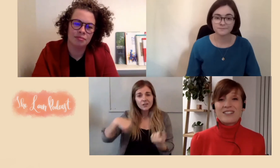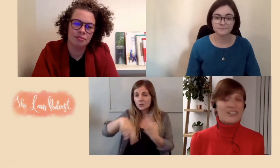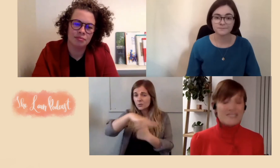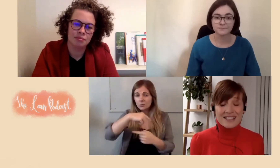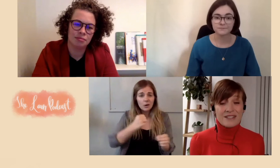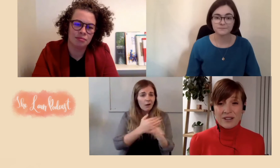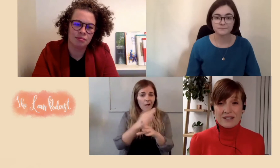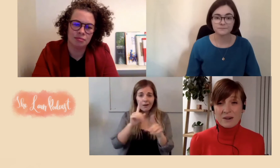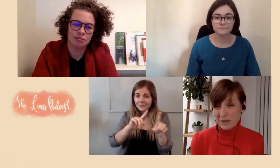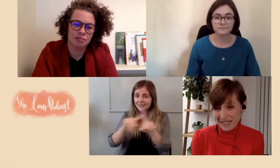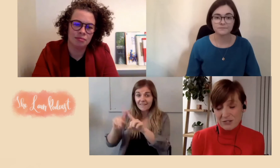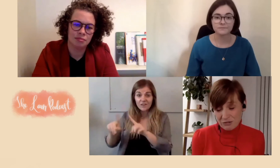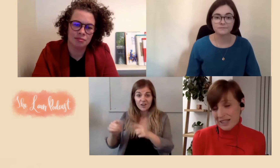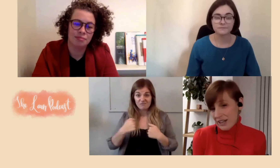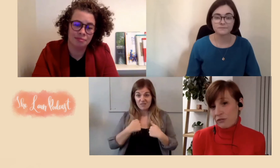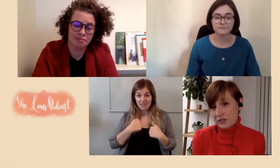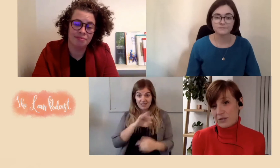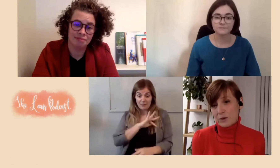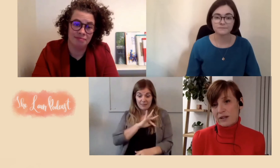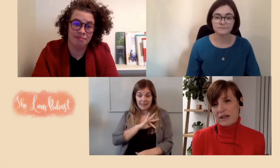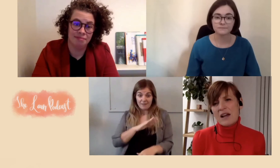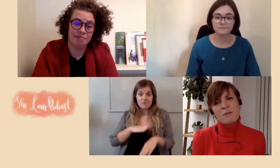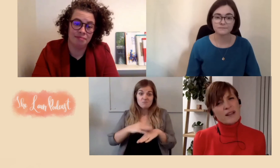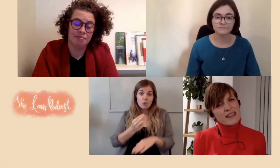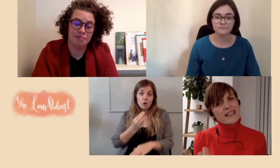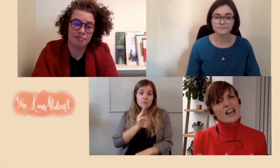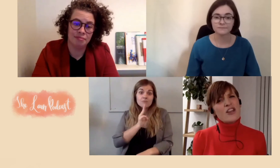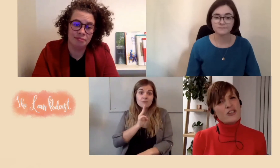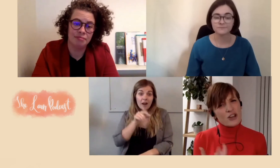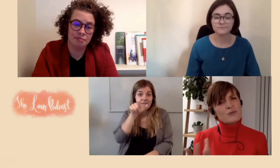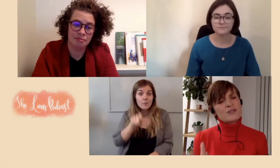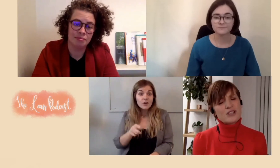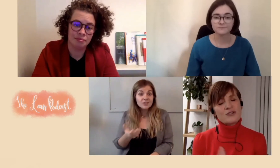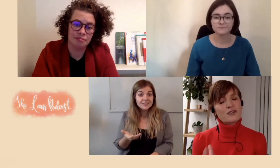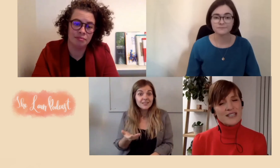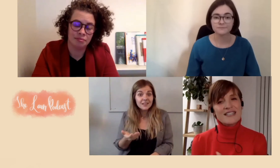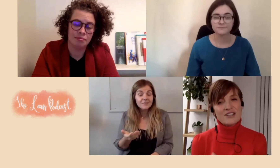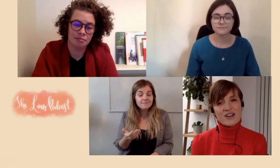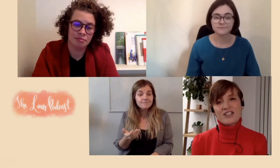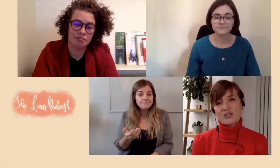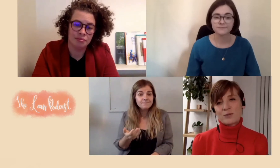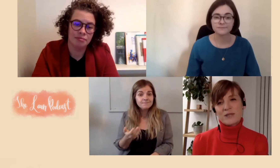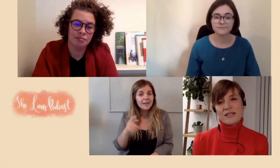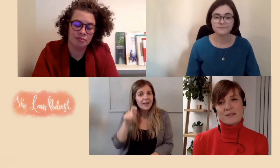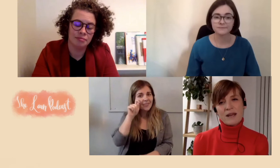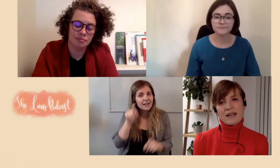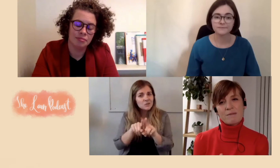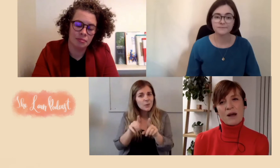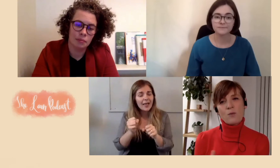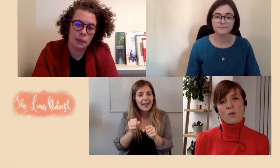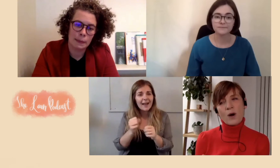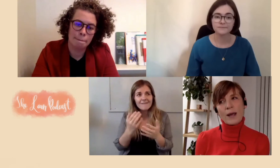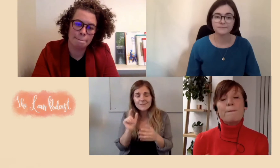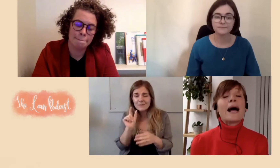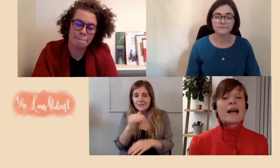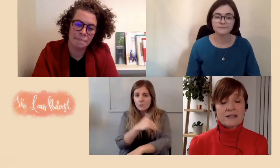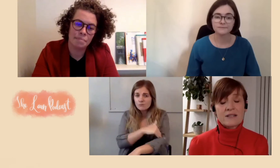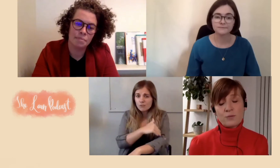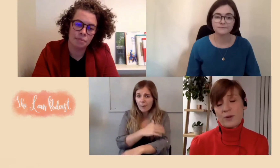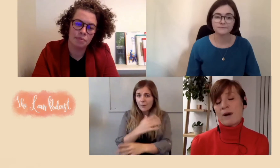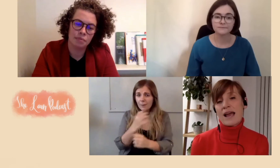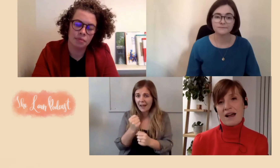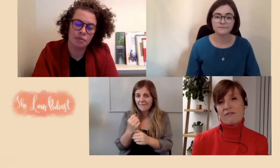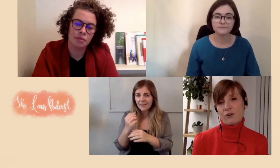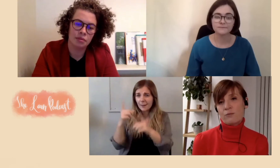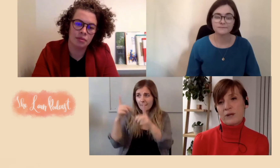acknowledging that we're all different. I mean, I'm a private person. And I think that there would be issues maybe with having,